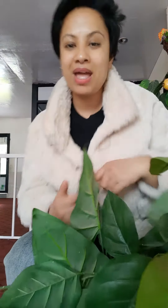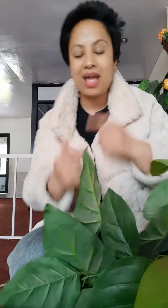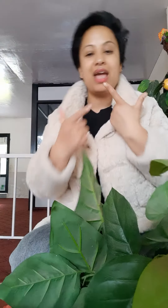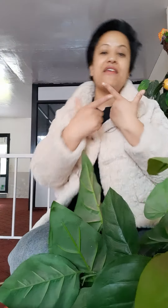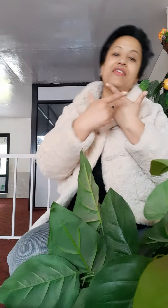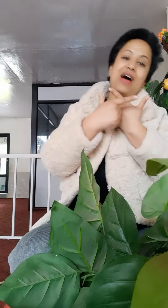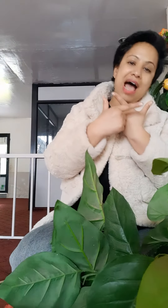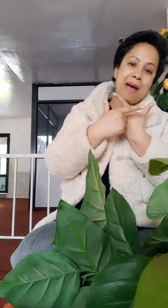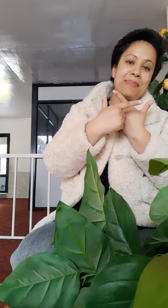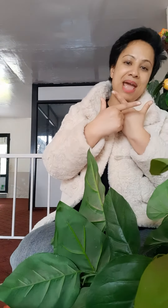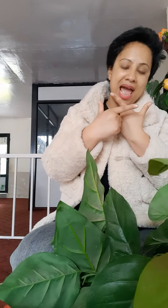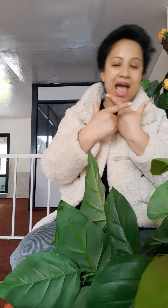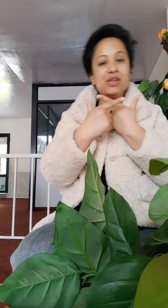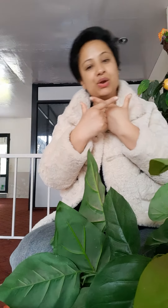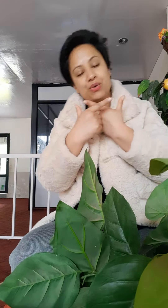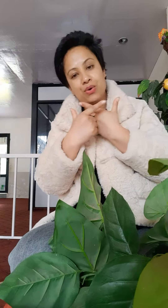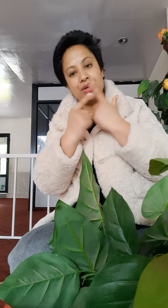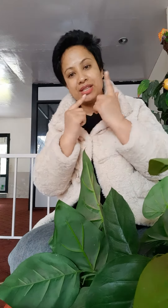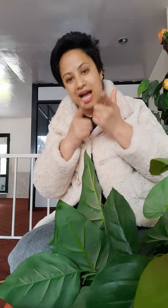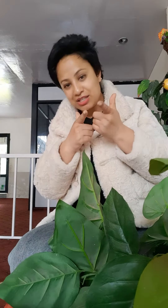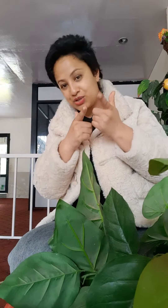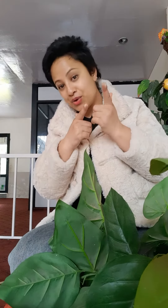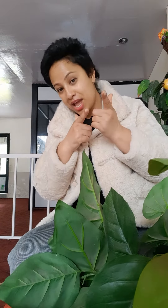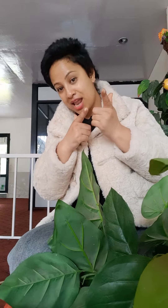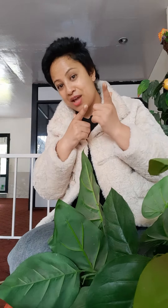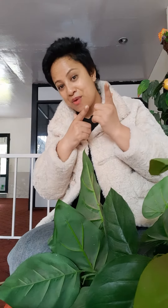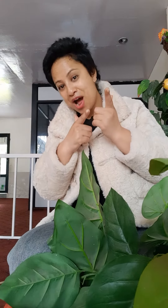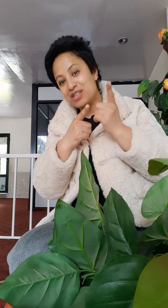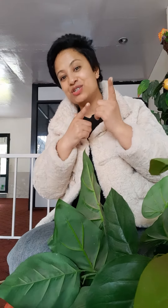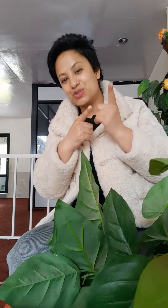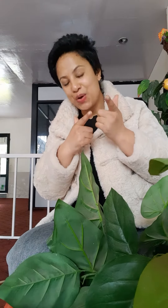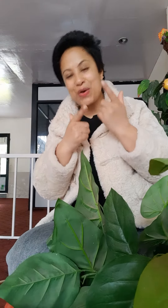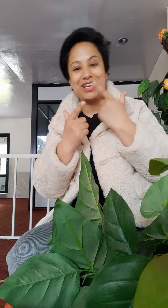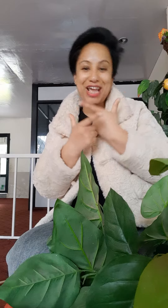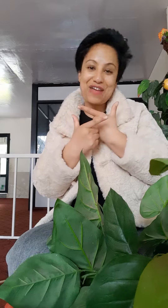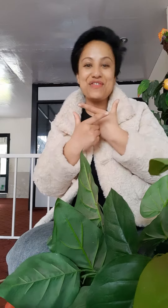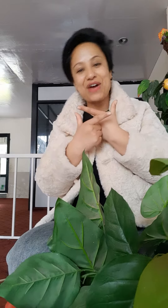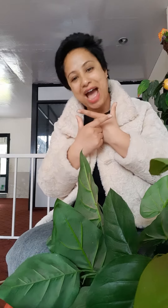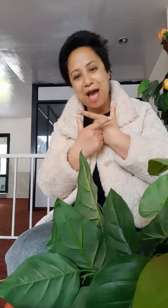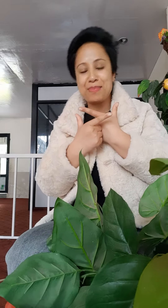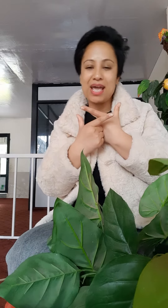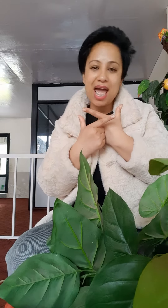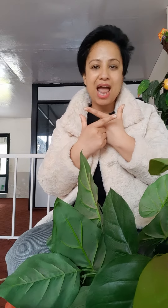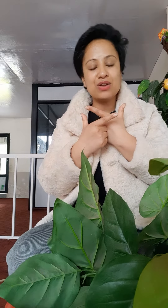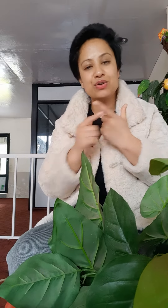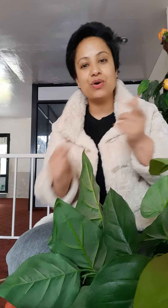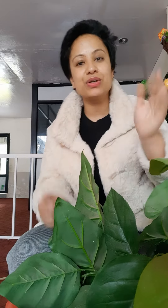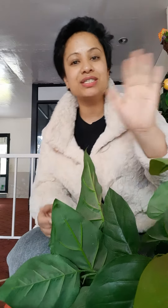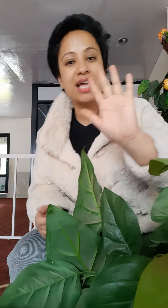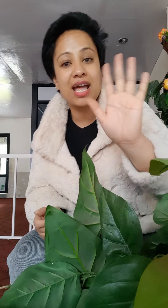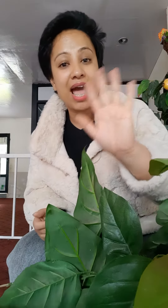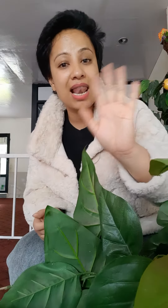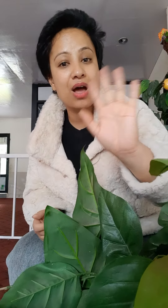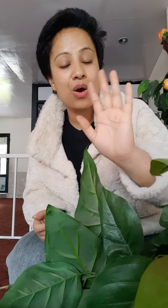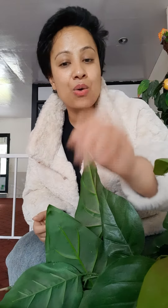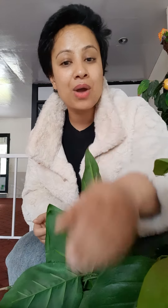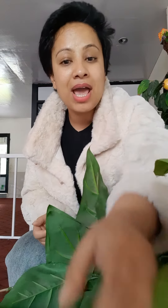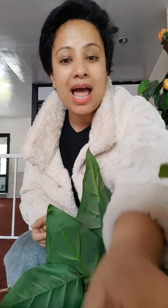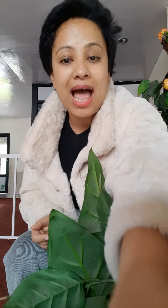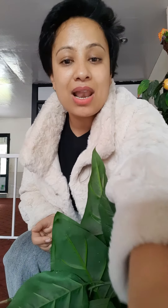If you're happy and you know it, that you really want to show it If you're happy and you know it, say hello Hello,